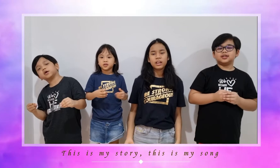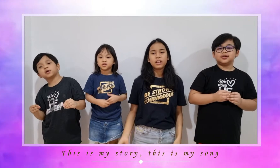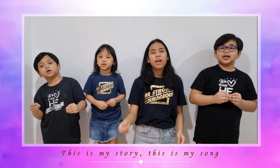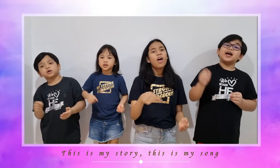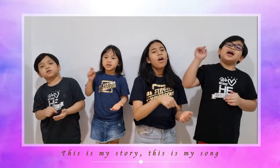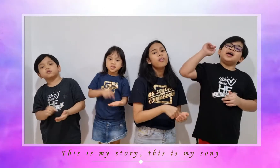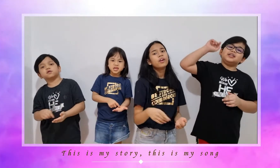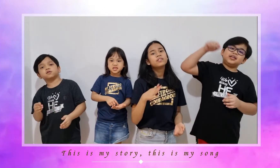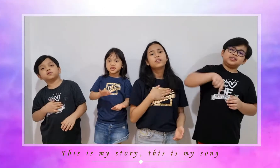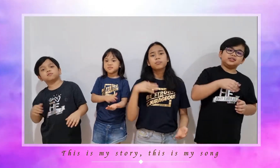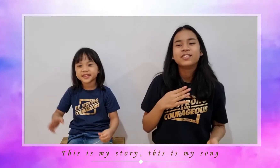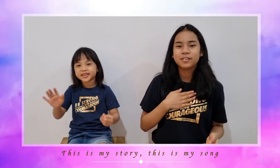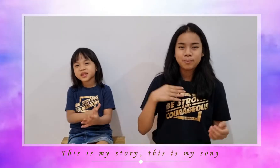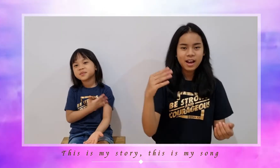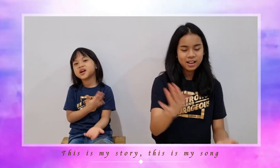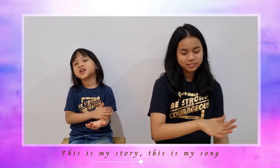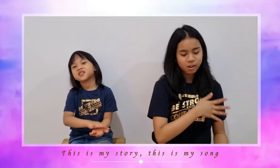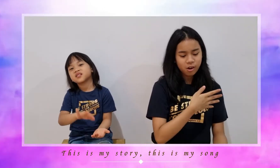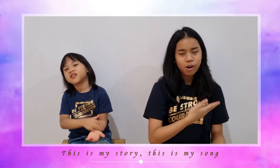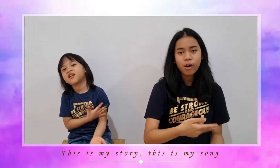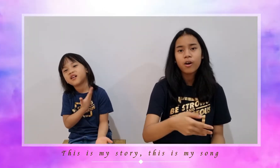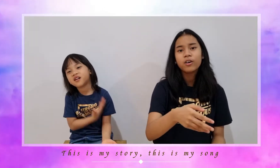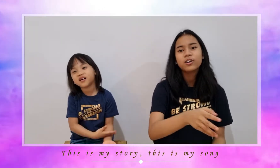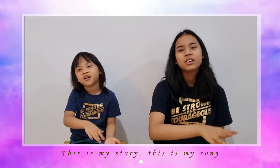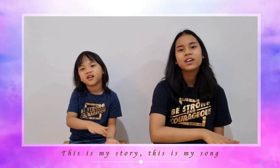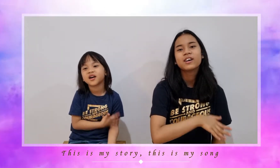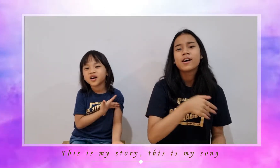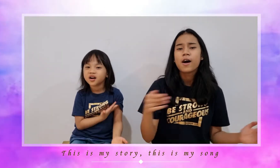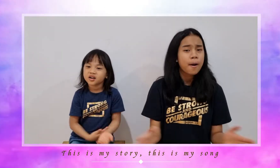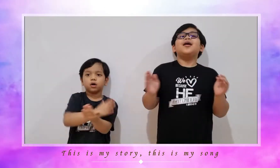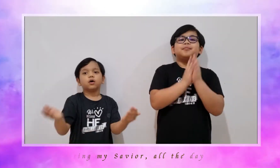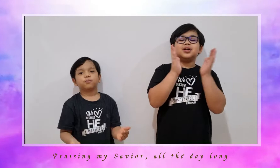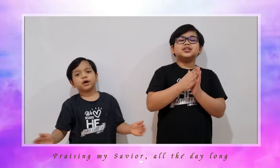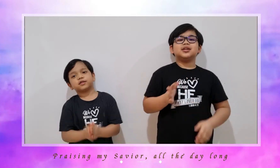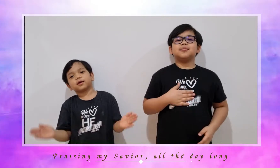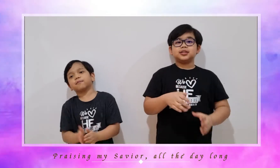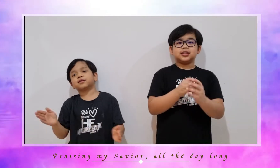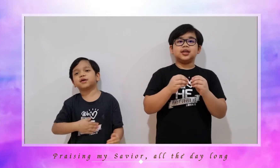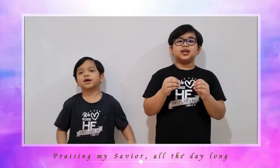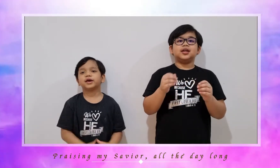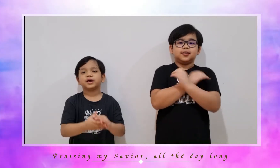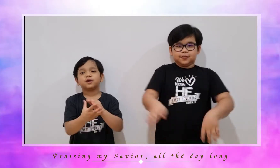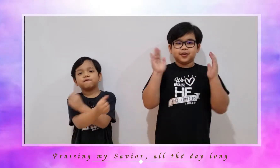This is my story This Praising my Savior